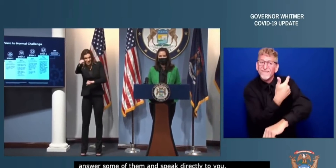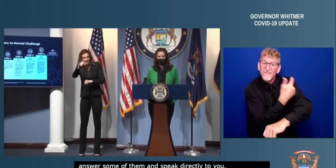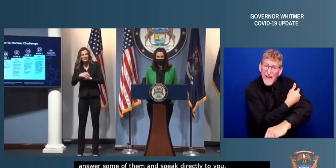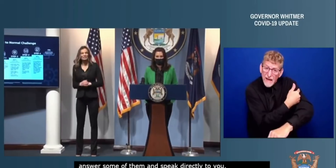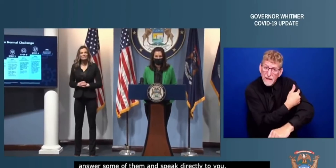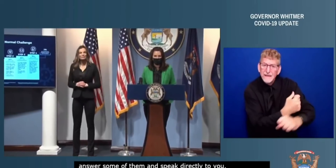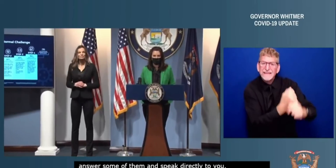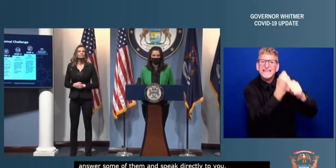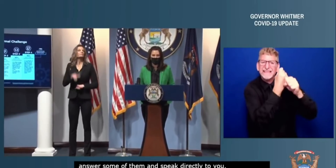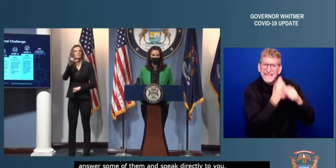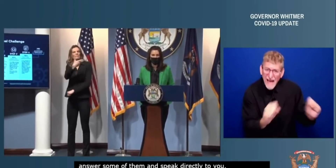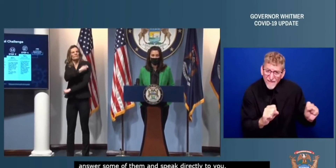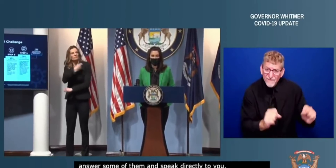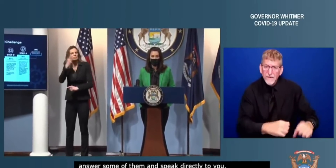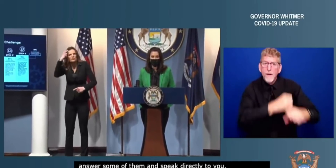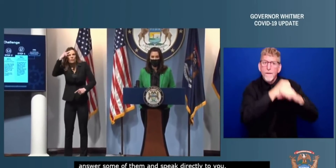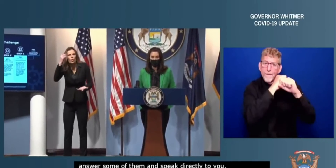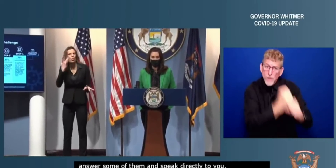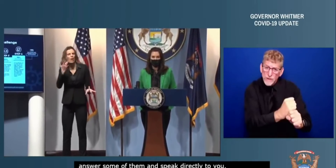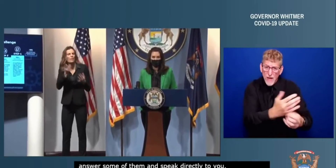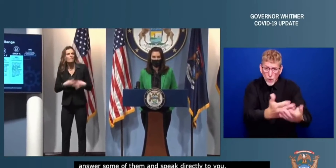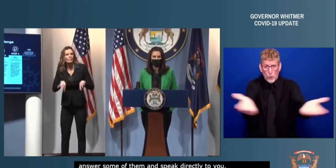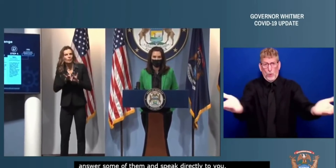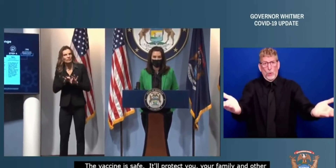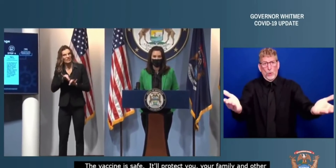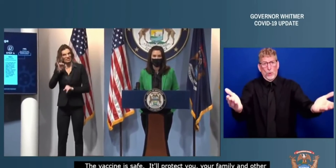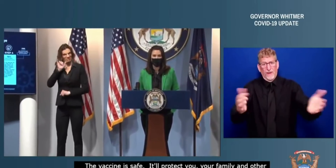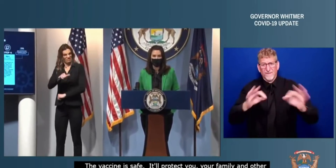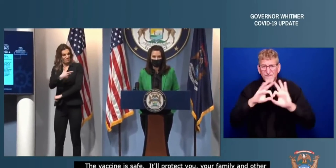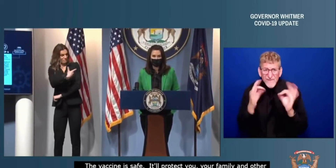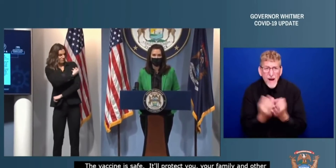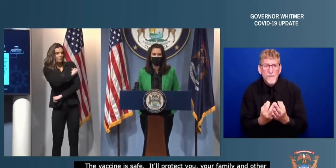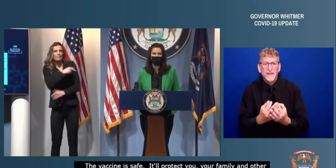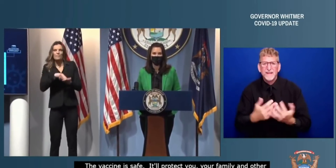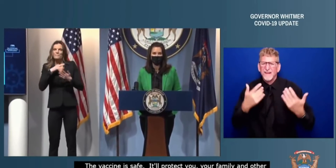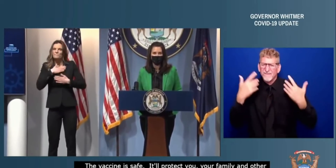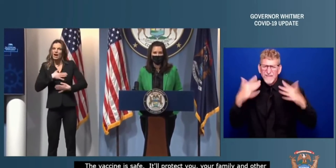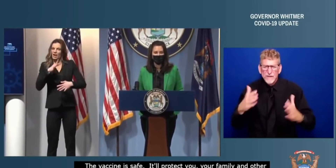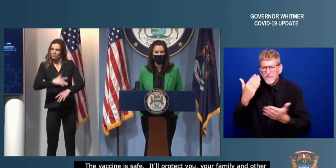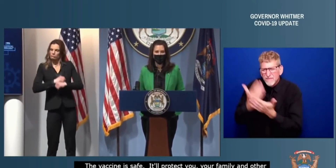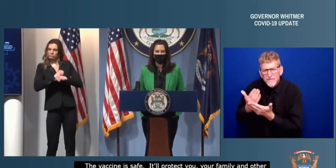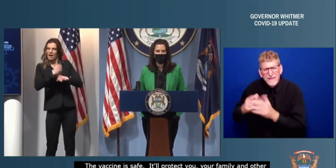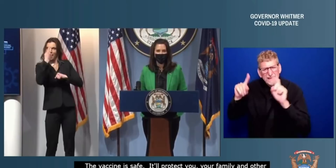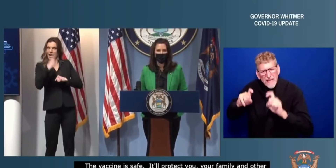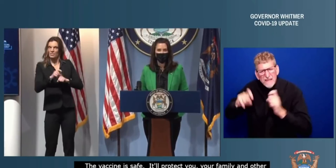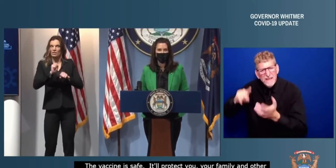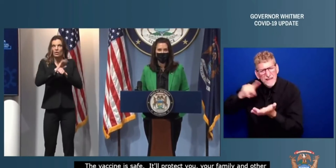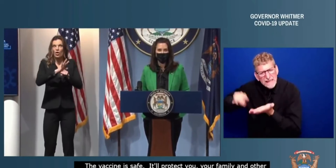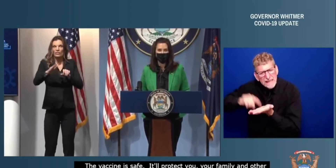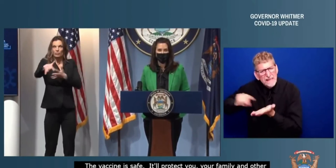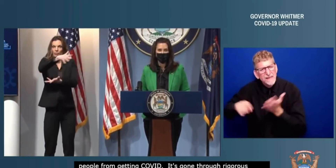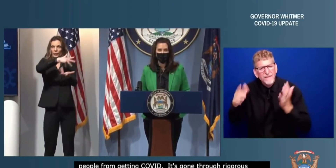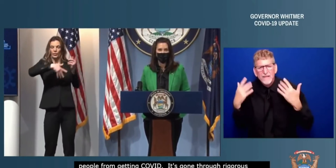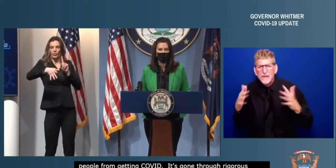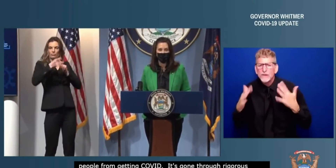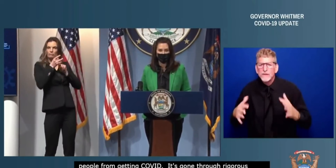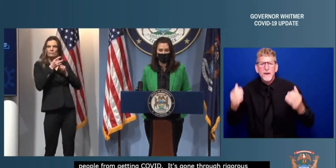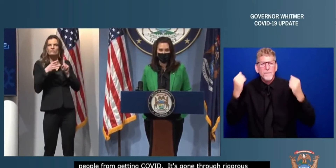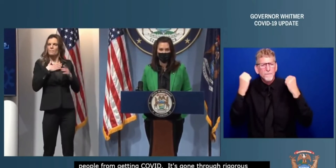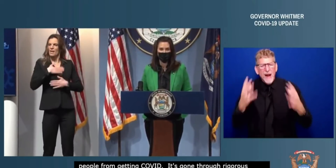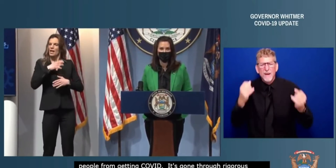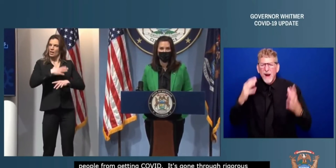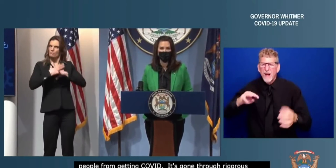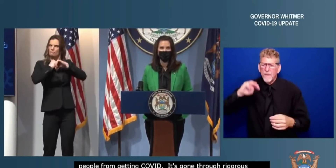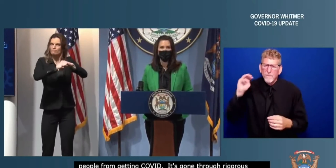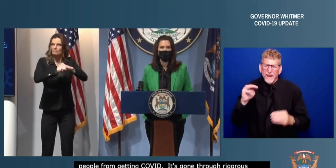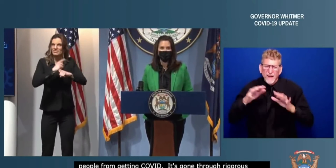gone through rigorous testing, and over 140 million Americans have taken it. The COVID vaccine, like others before it, for polio